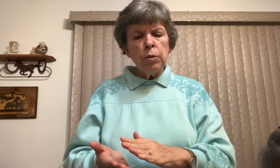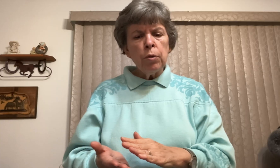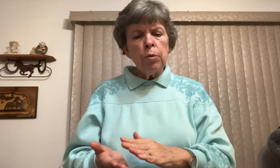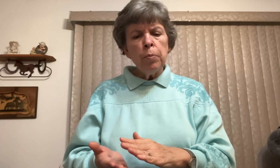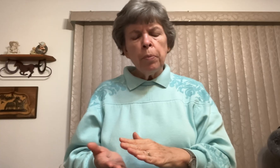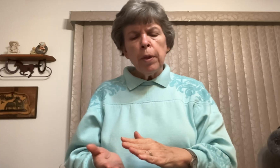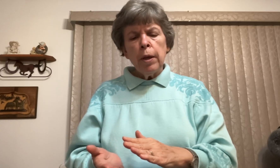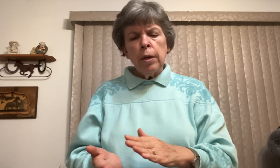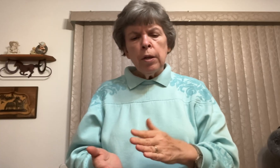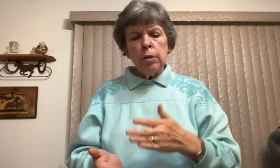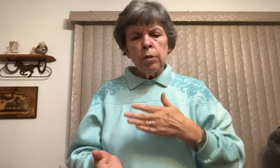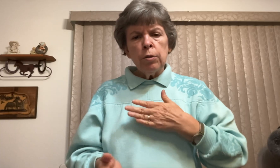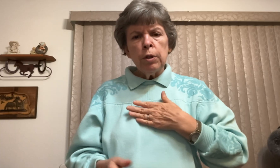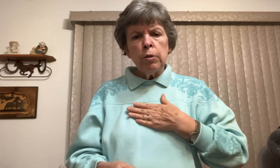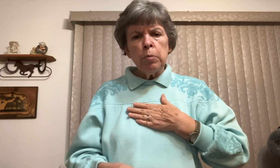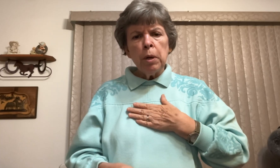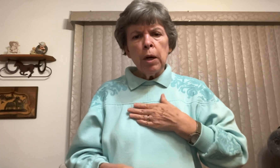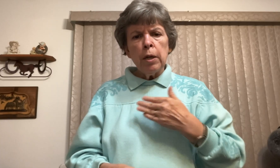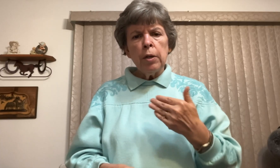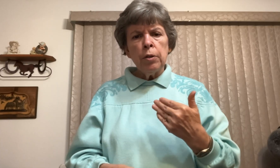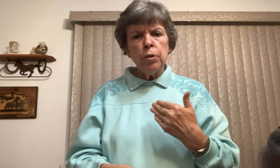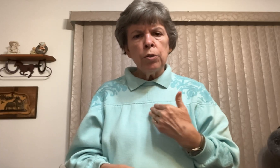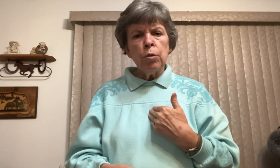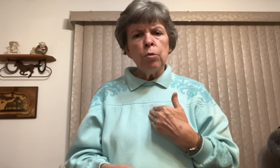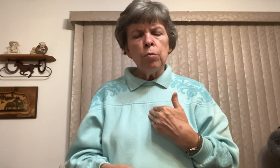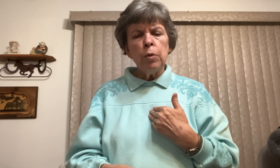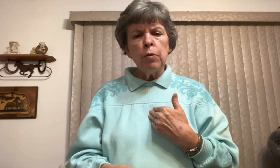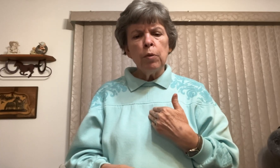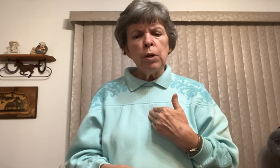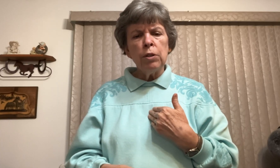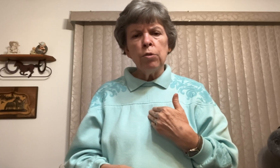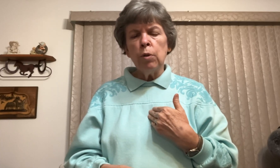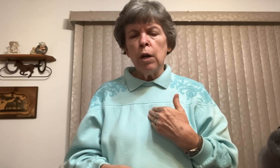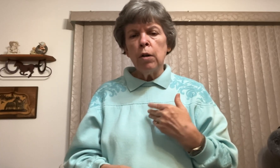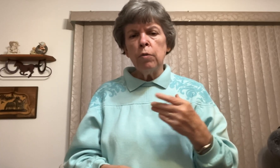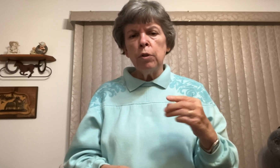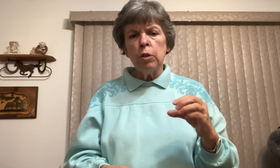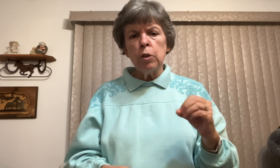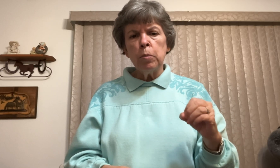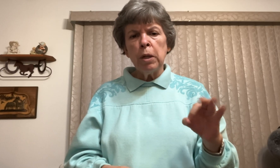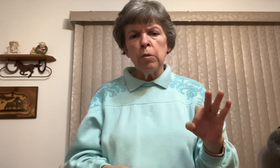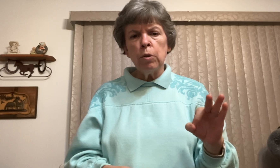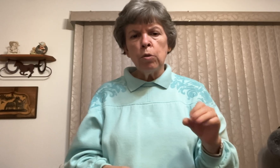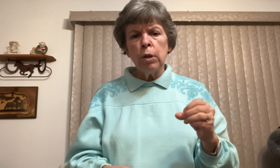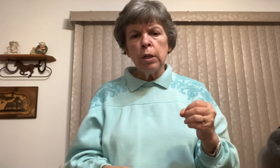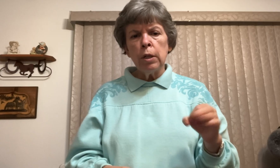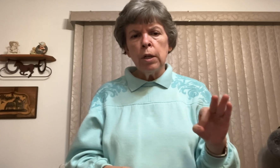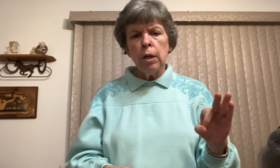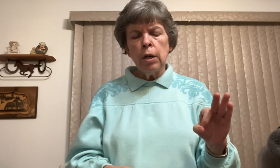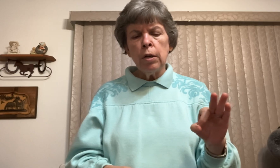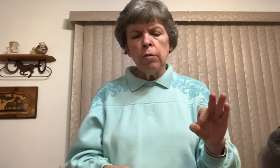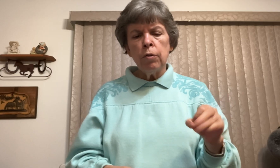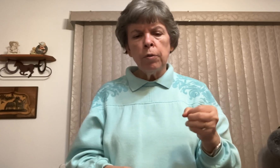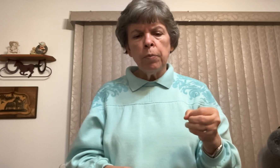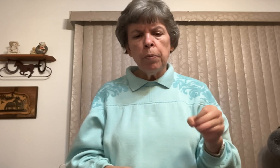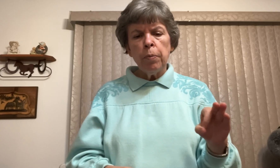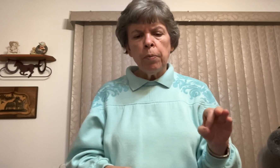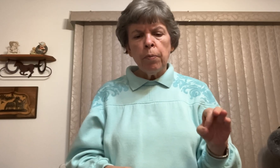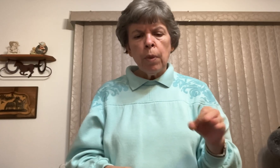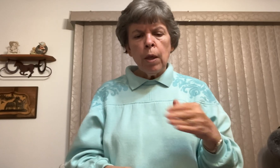soul. So here's my soul. If you want to do of, you can just spell it real quick. Of